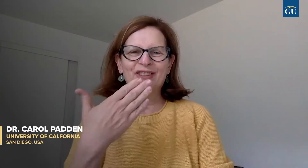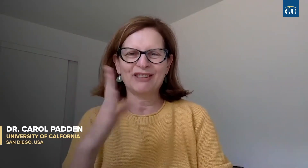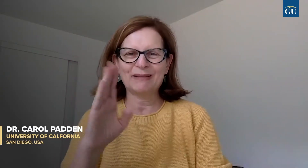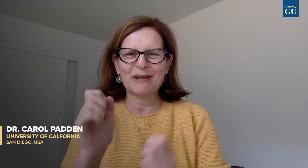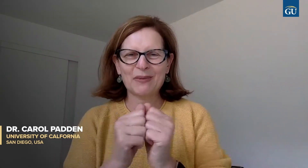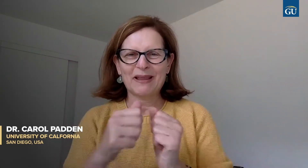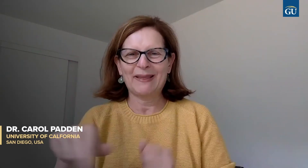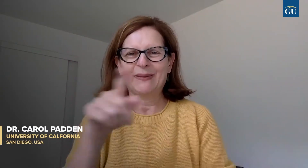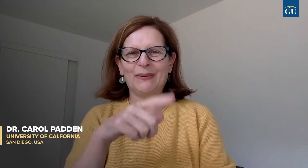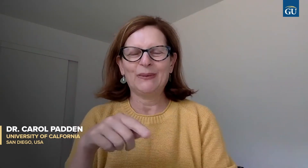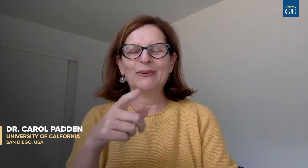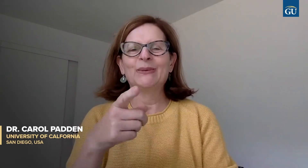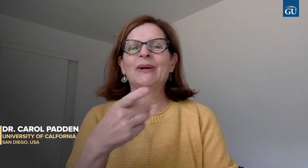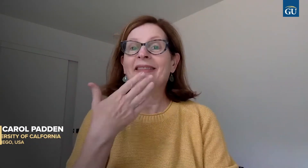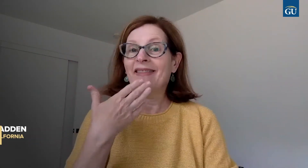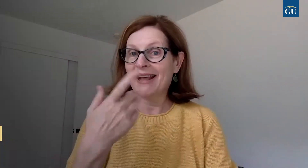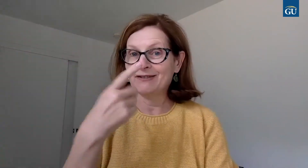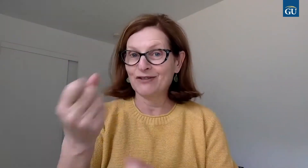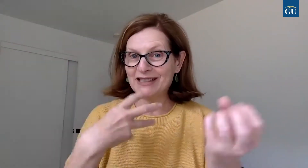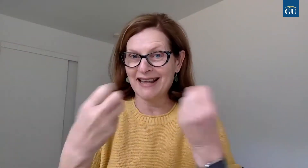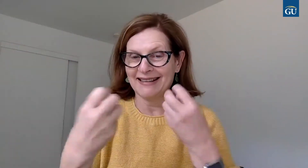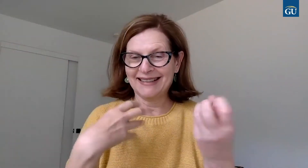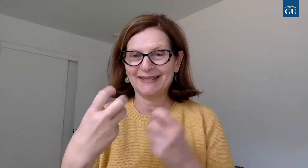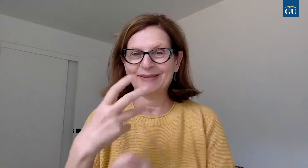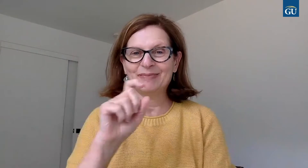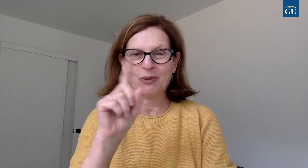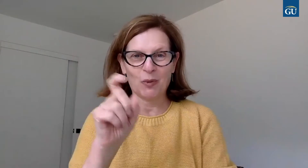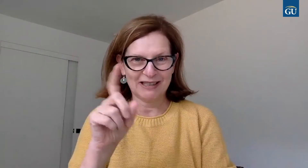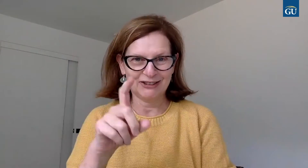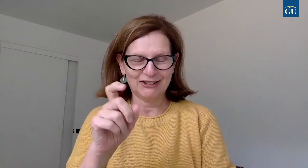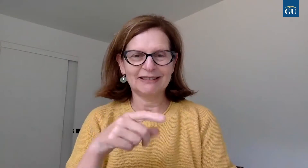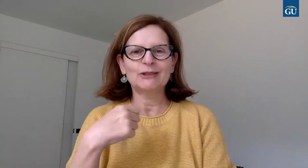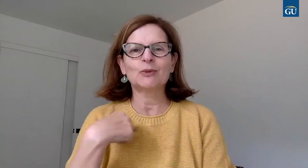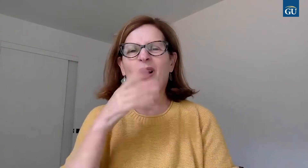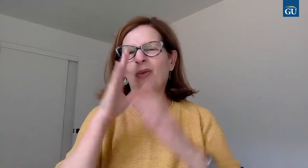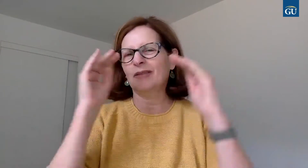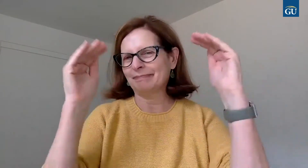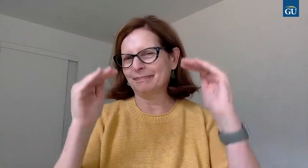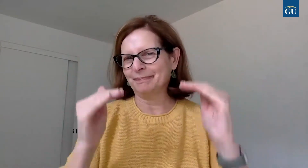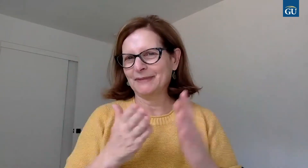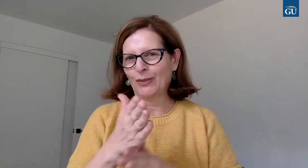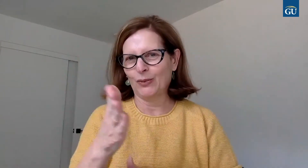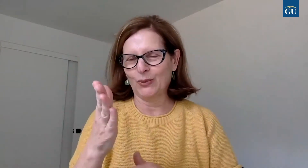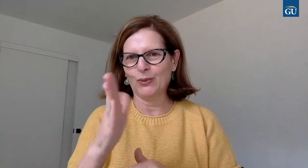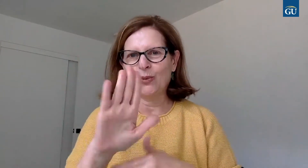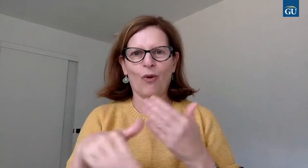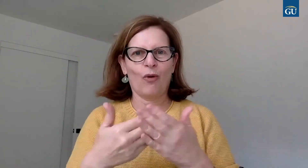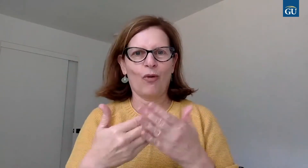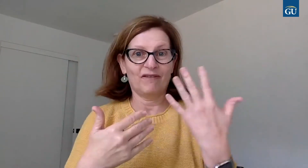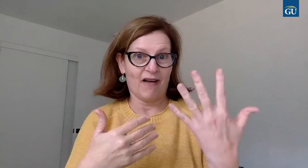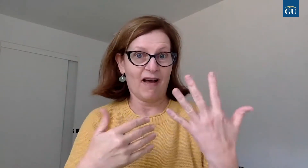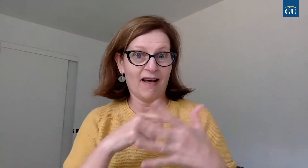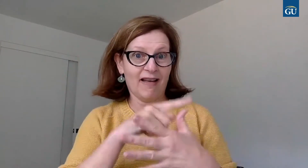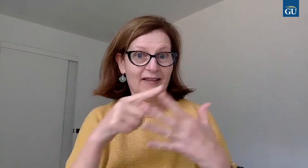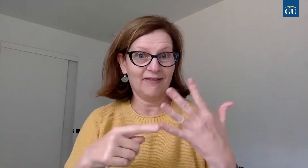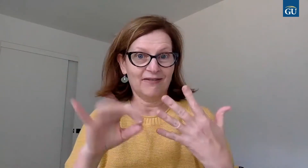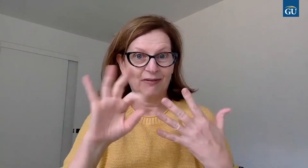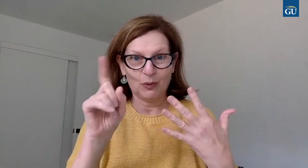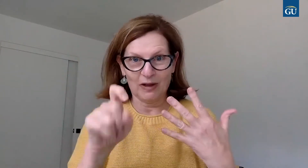Hi there, it's good to be with you. Thank you for sending your questions. I will be going through the 5 questions and 2 of